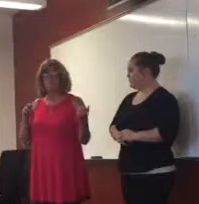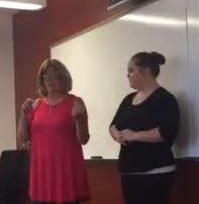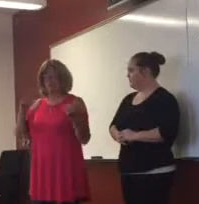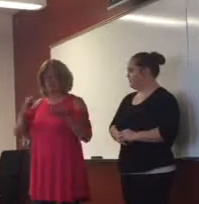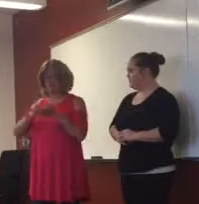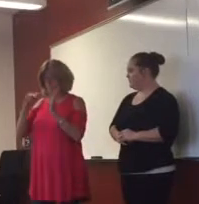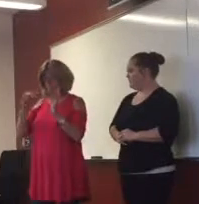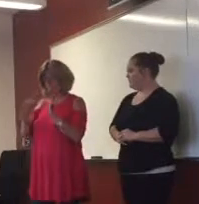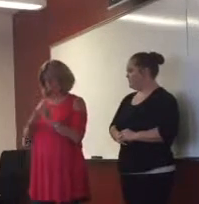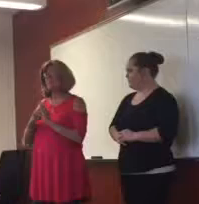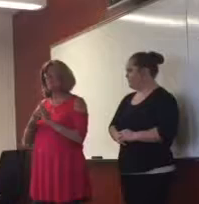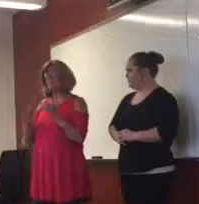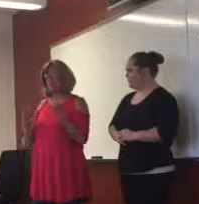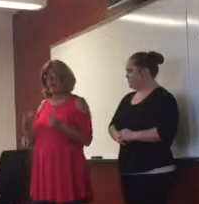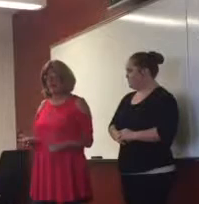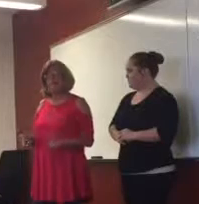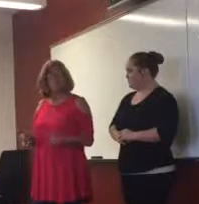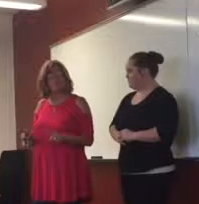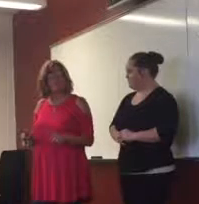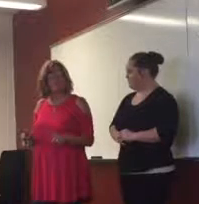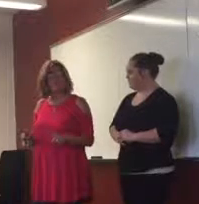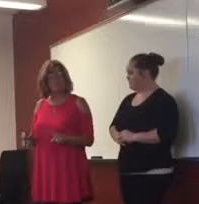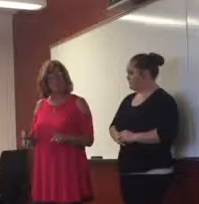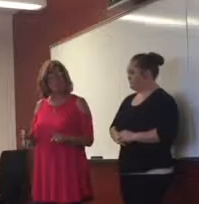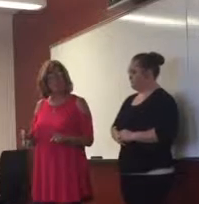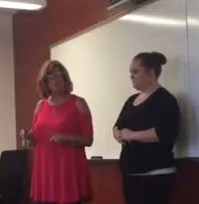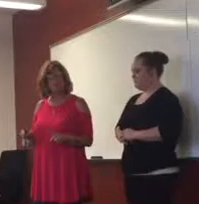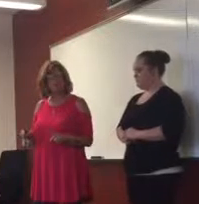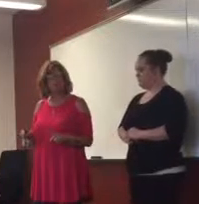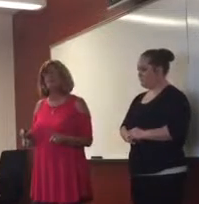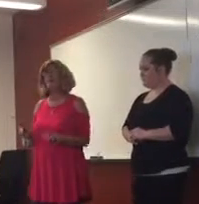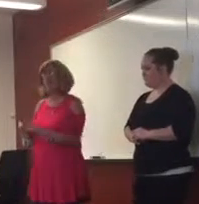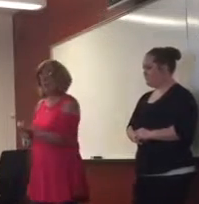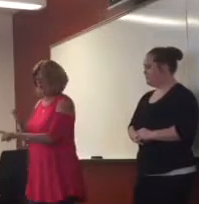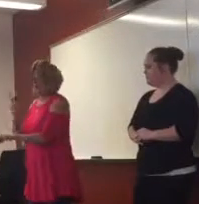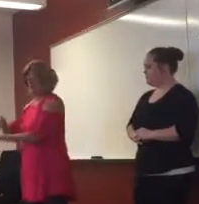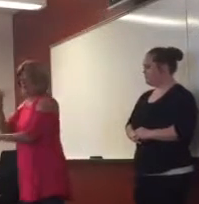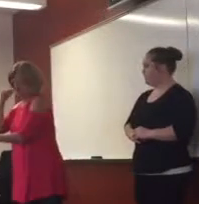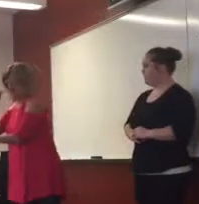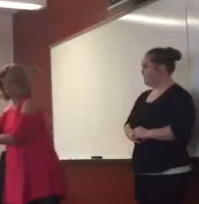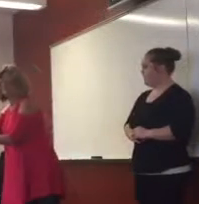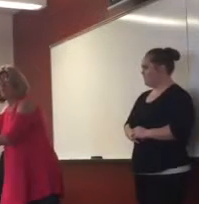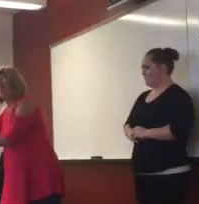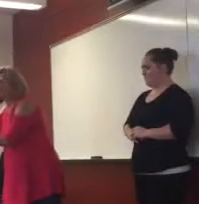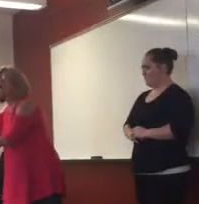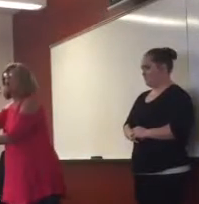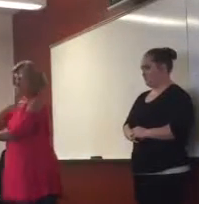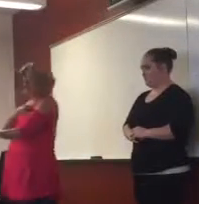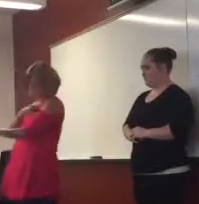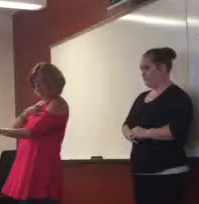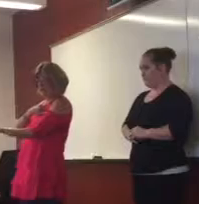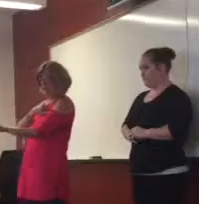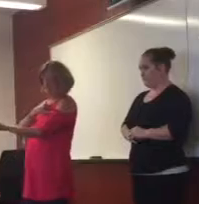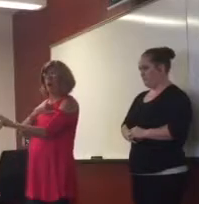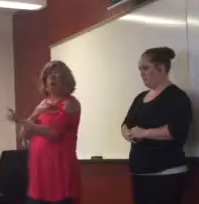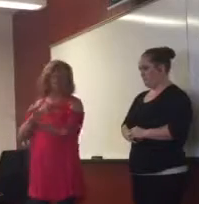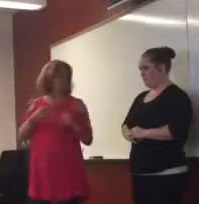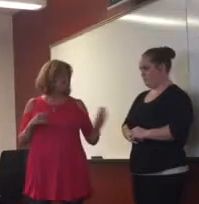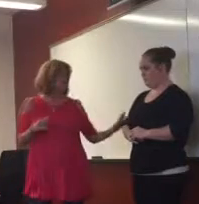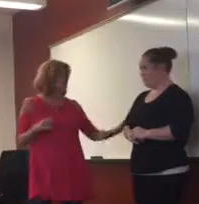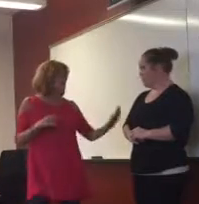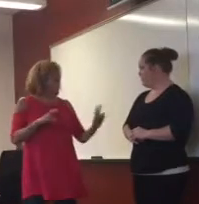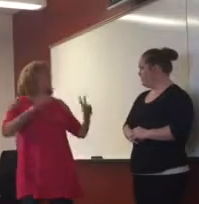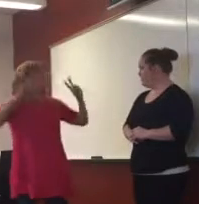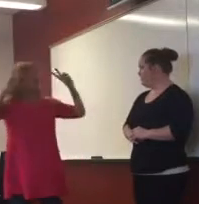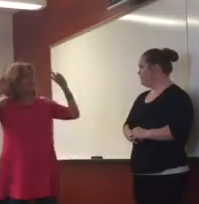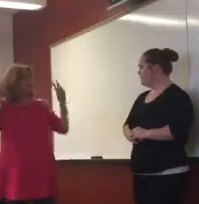So then she ended up calling me. Mom called you? No, the girl, sorry. Mom, about Kathy not letting her come home. That's So what do